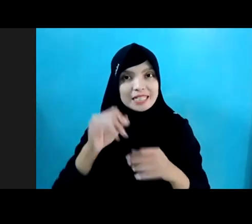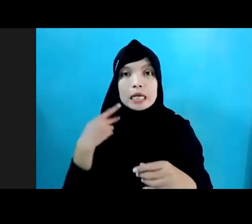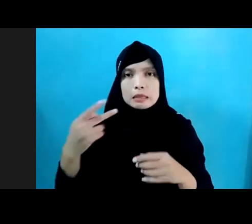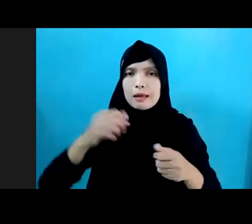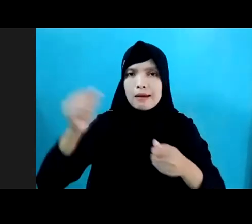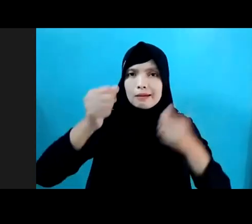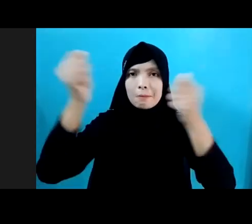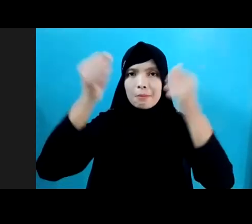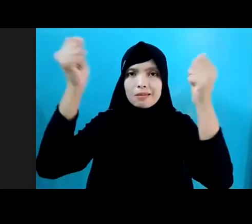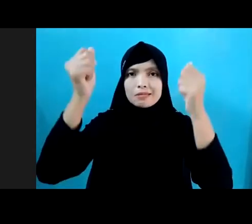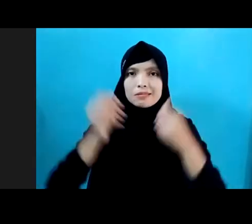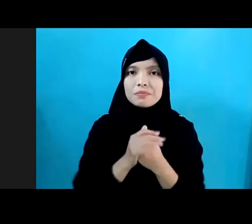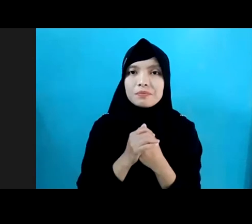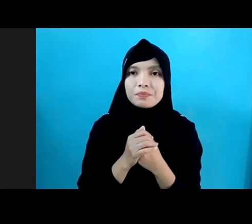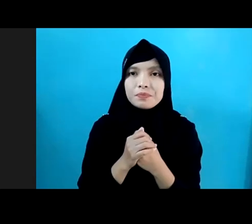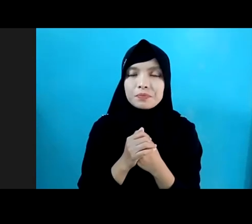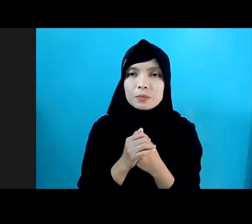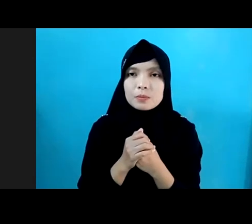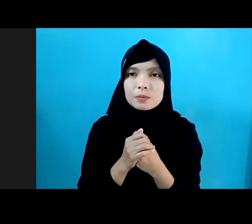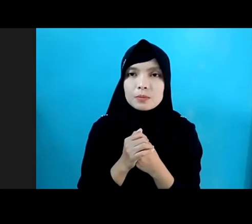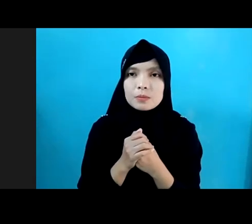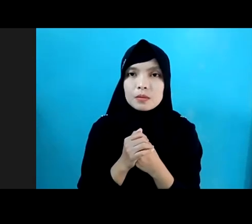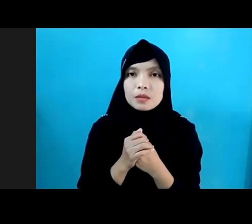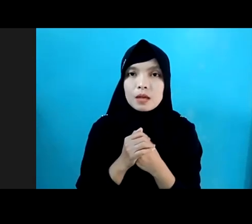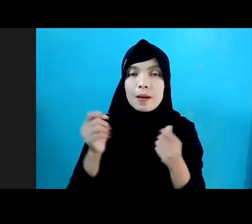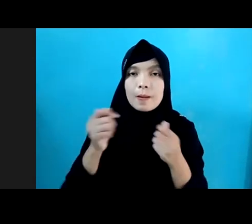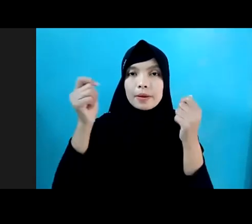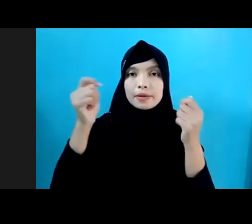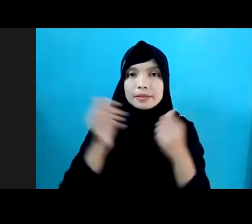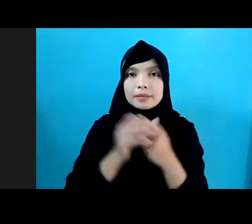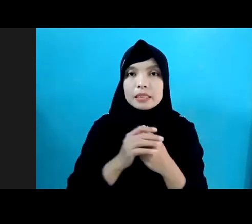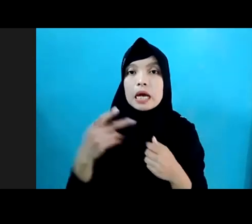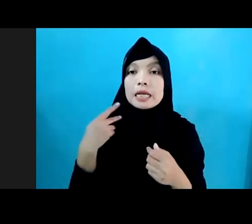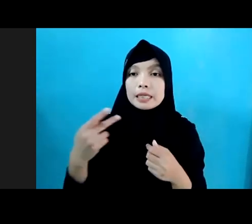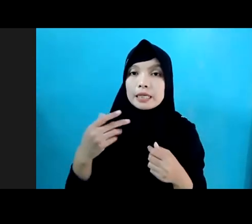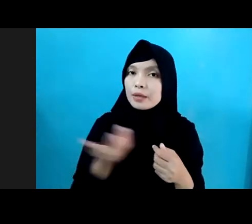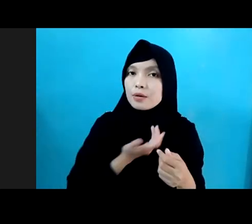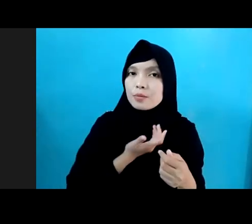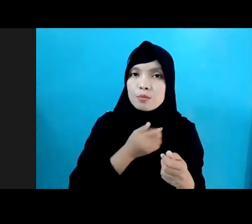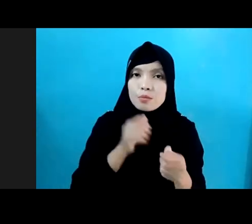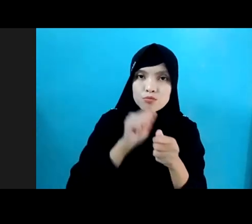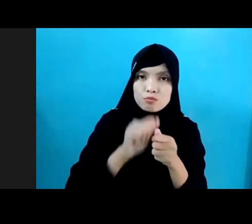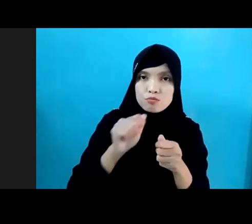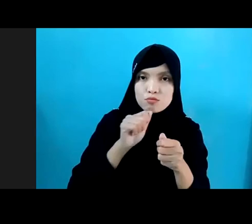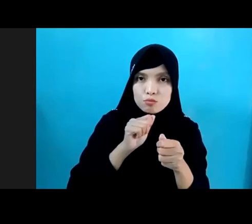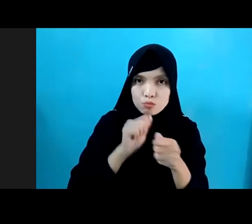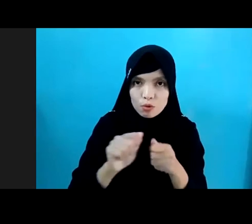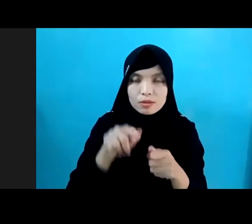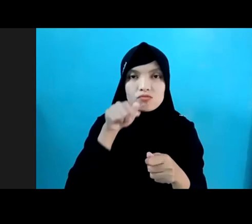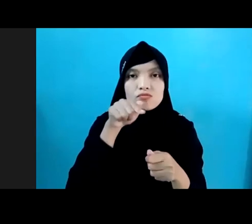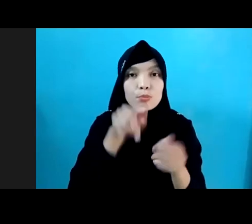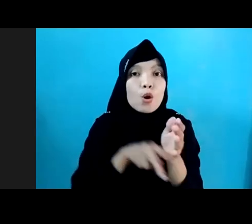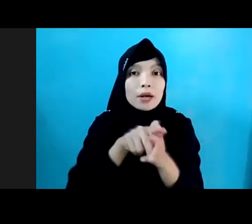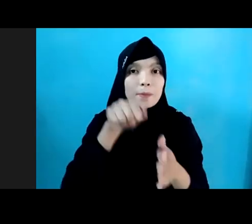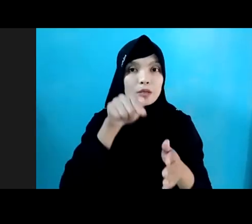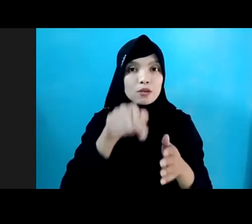Across The Rest Of The Countries In The Pacific So We're Working In Partnerships